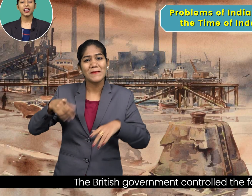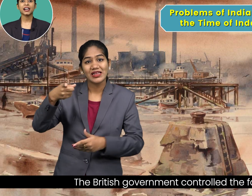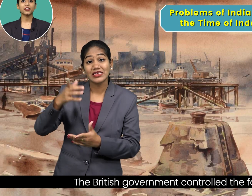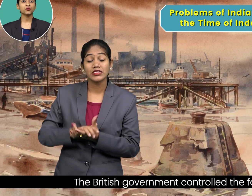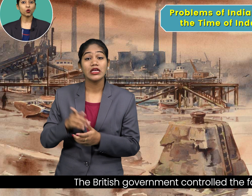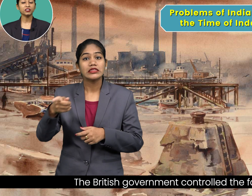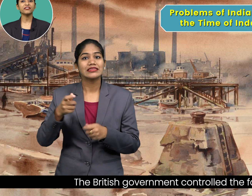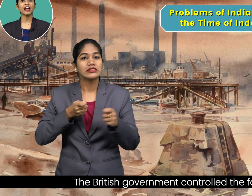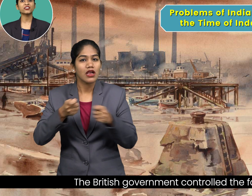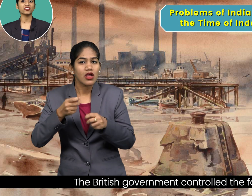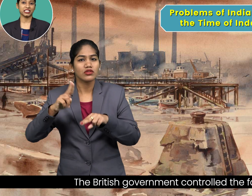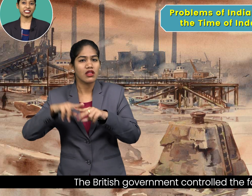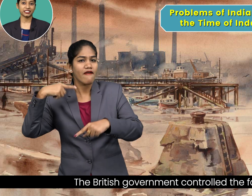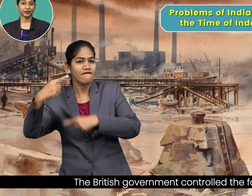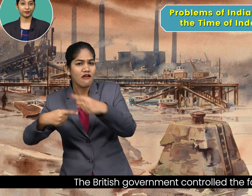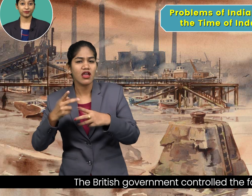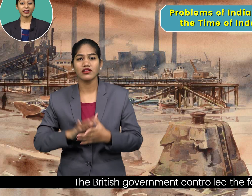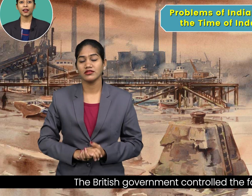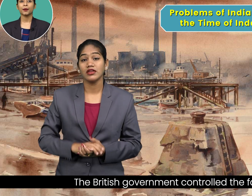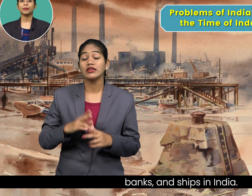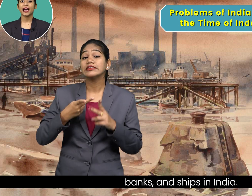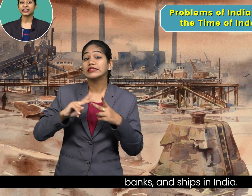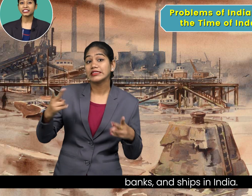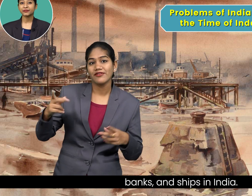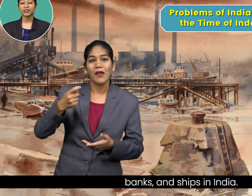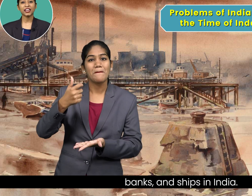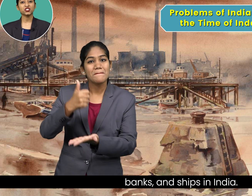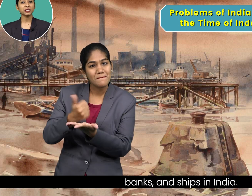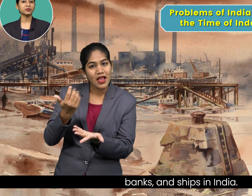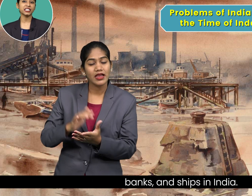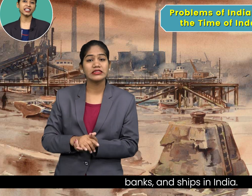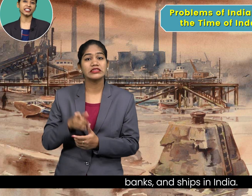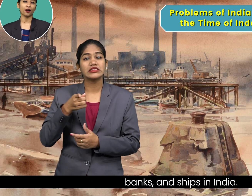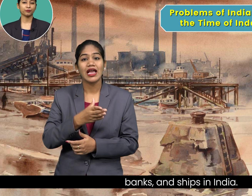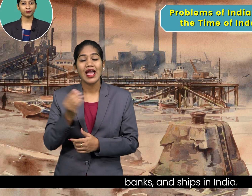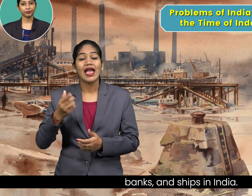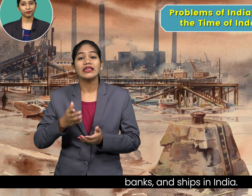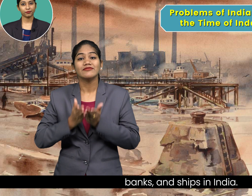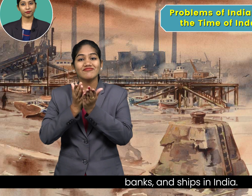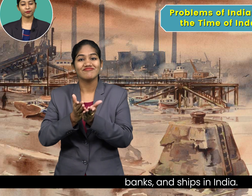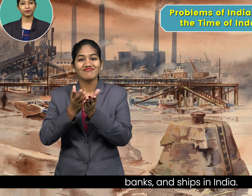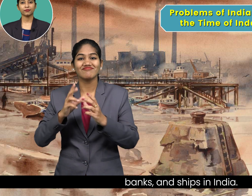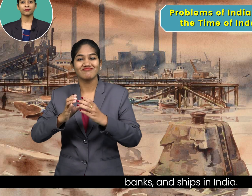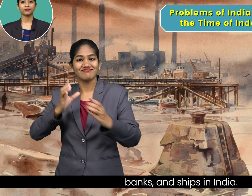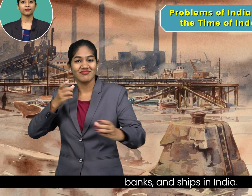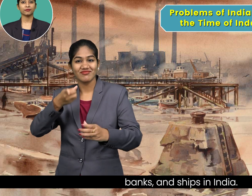government controlled the factories, banks and ships in India.